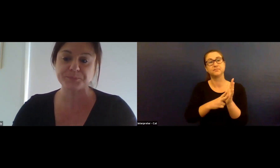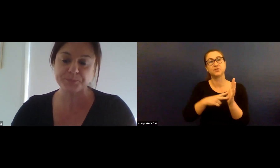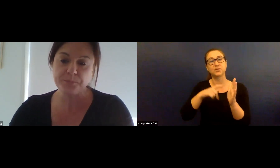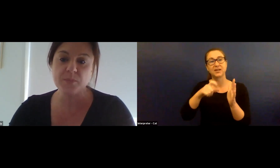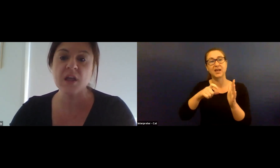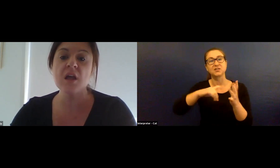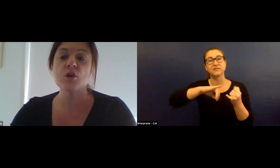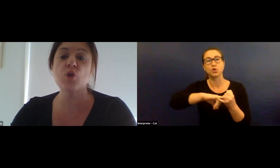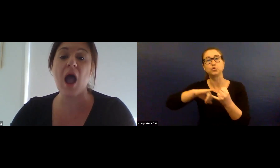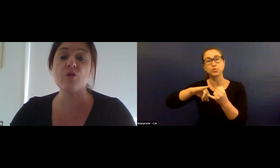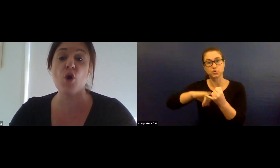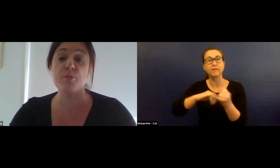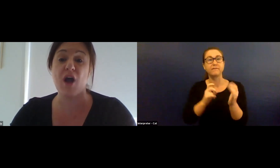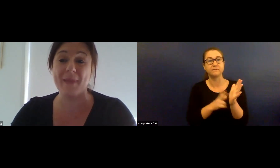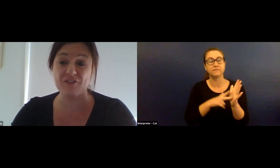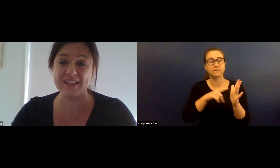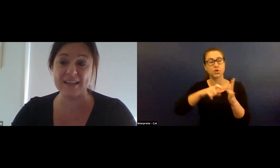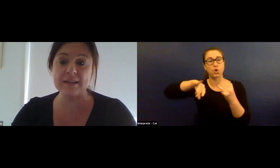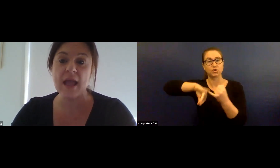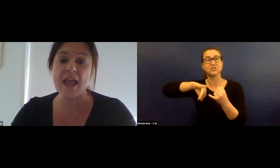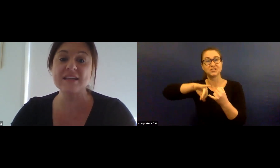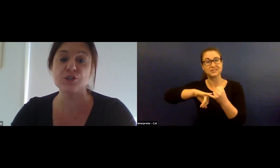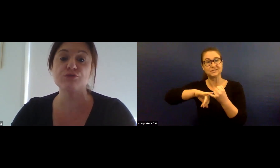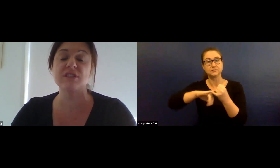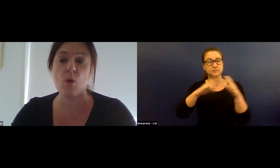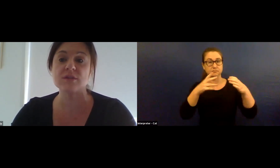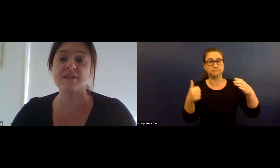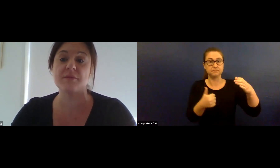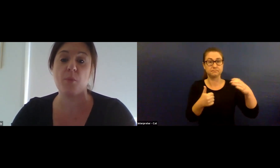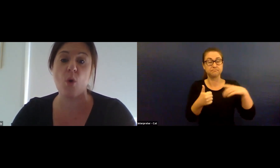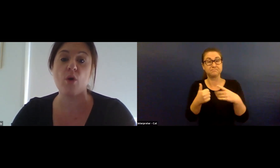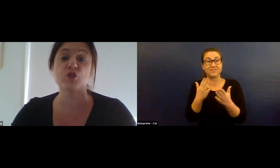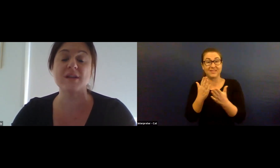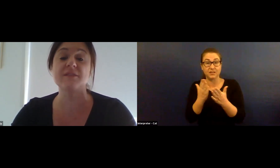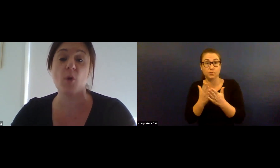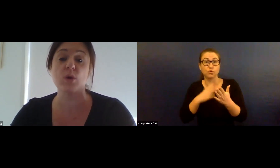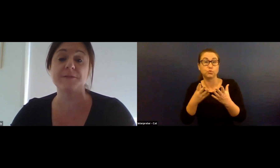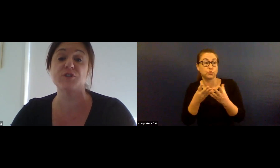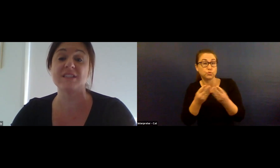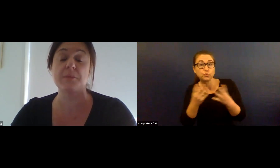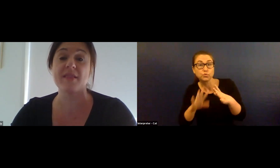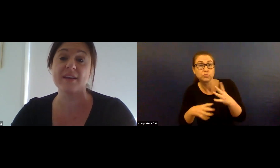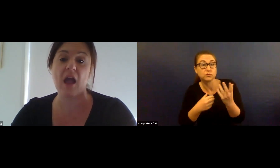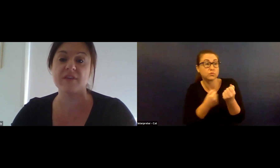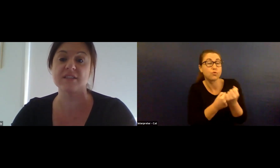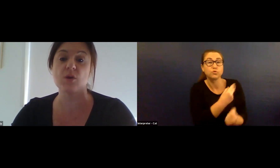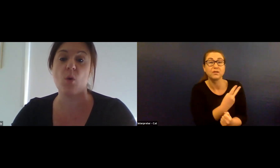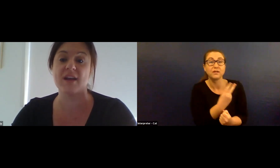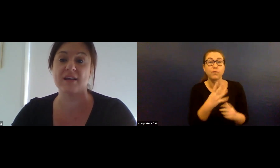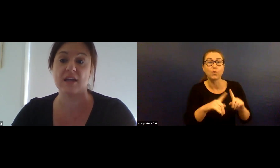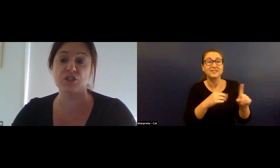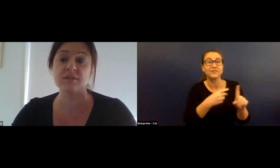Services. So our role primarily is to resource and support 24 different disability